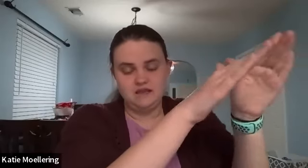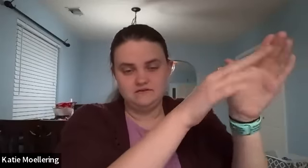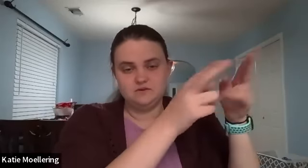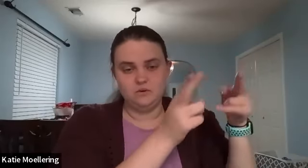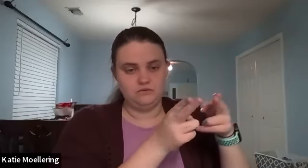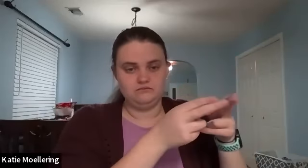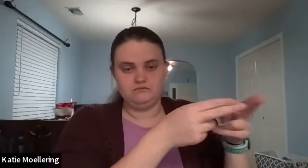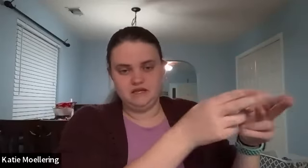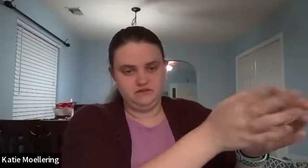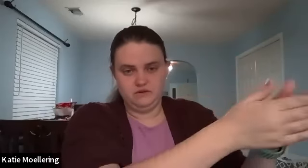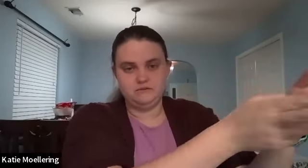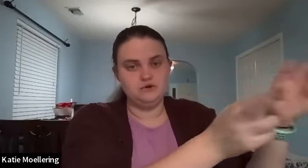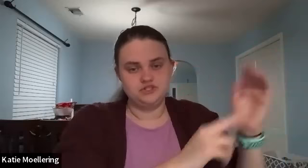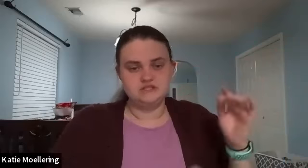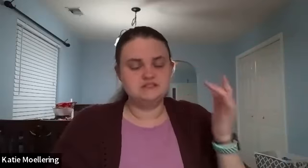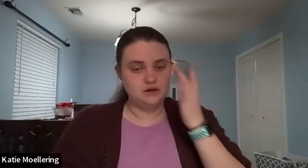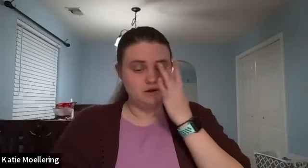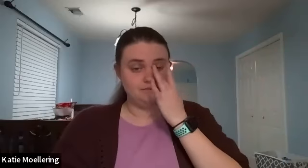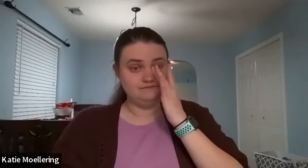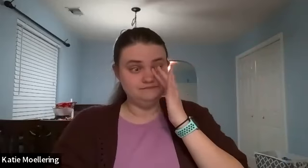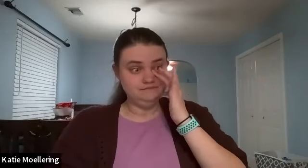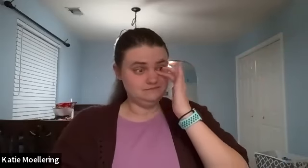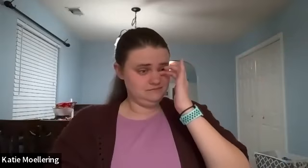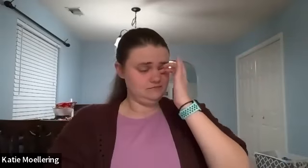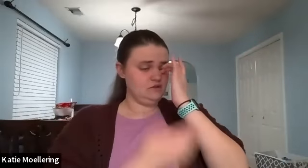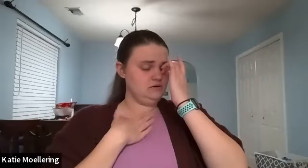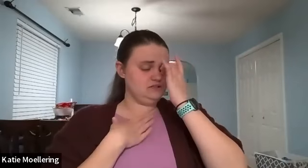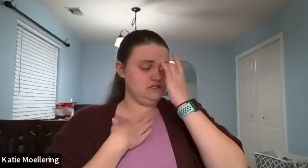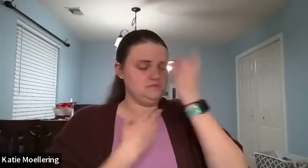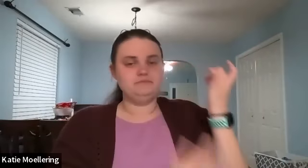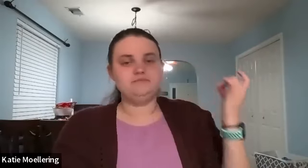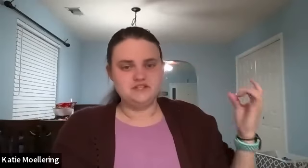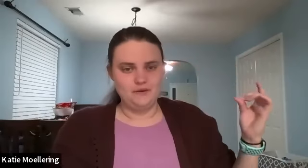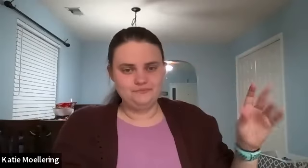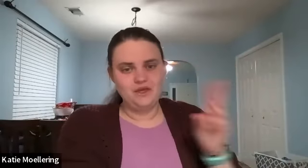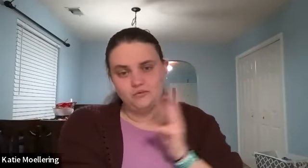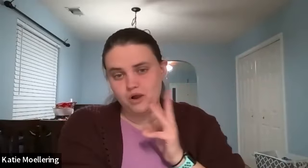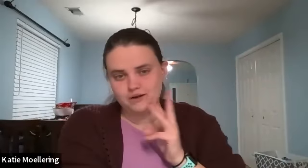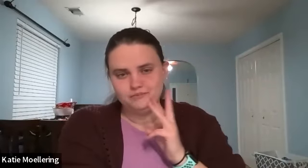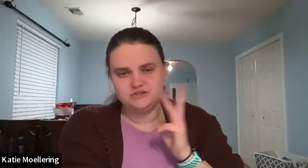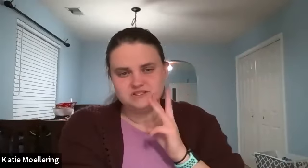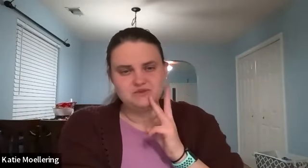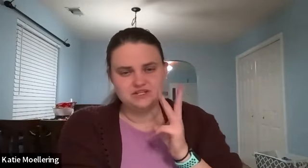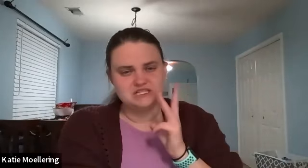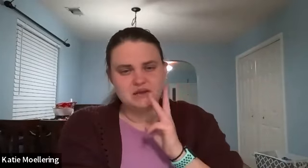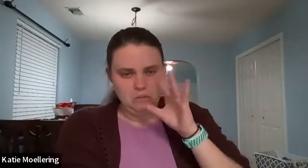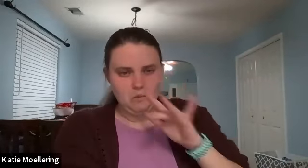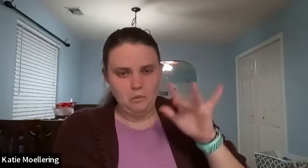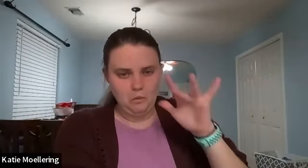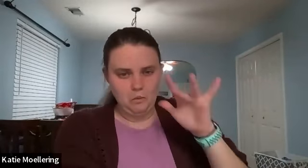waves or make like the river motion. So, excuse me. So water, most of the time you can just say